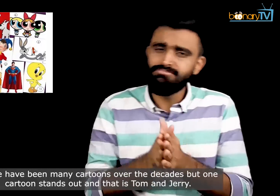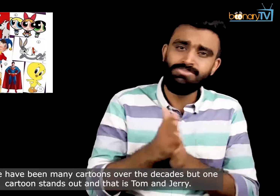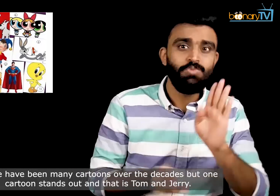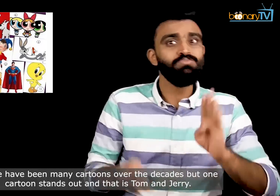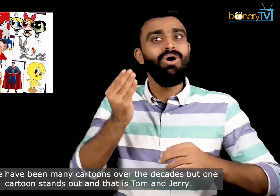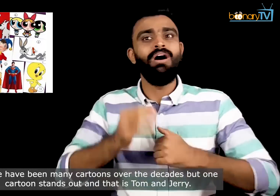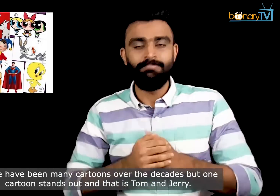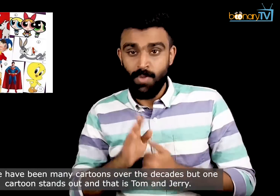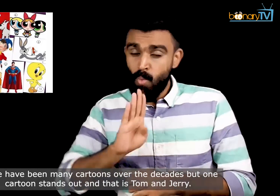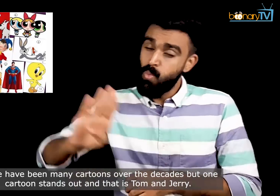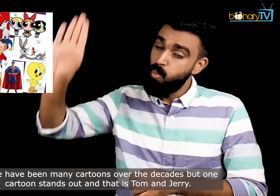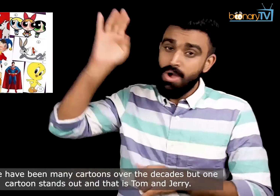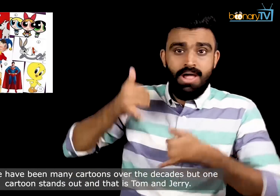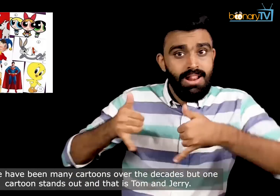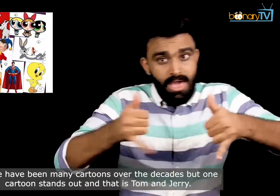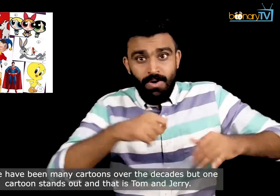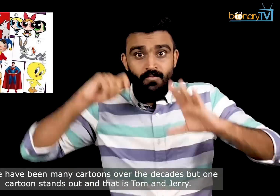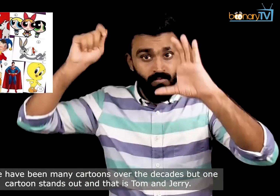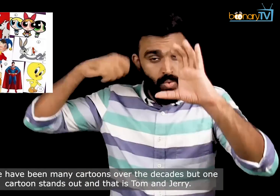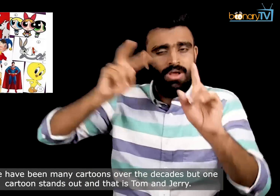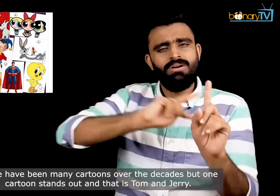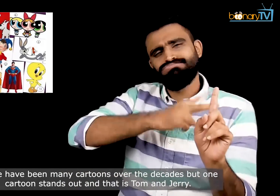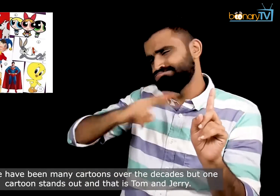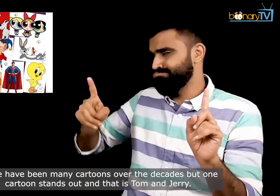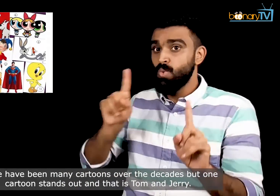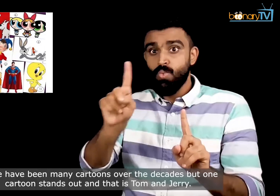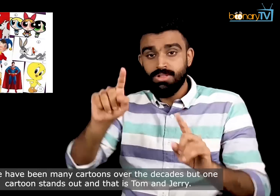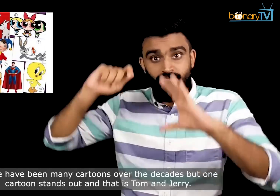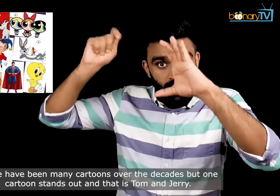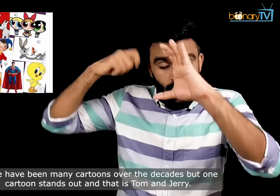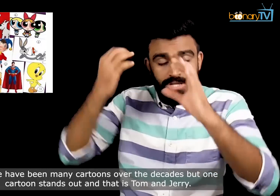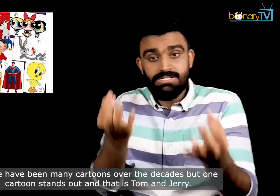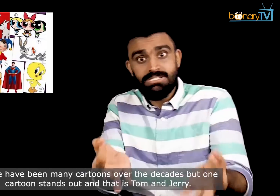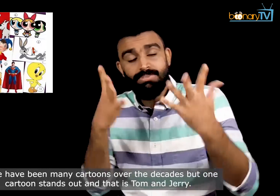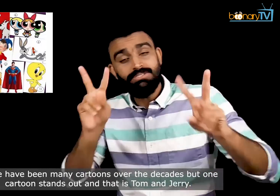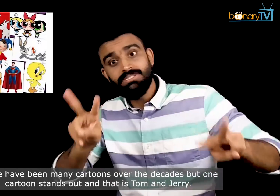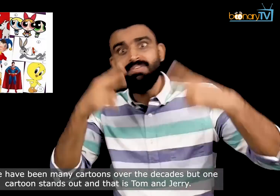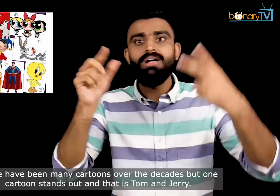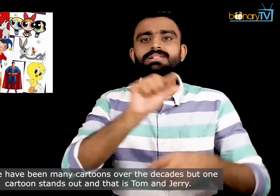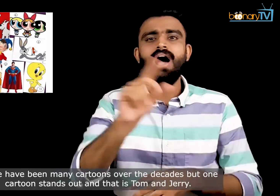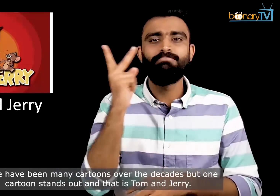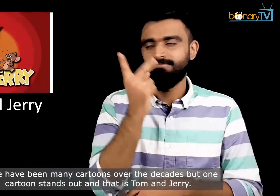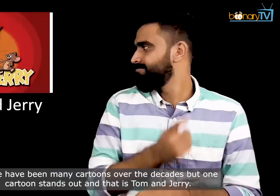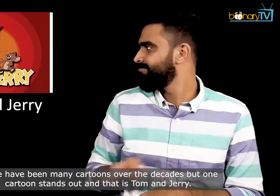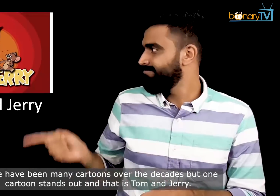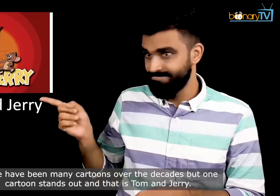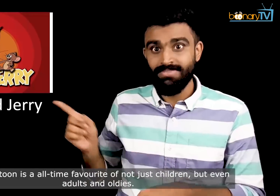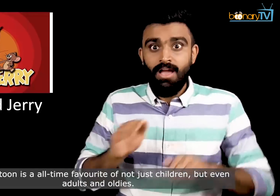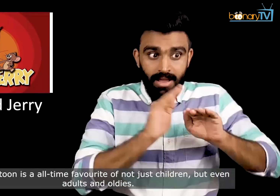have been many cartoons over the decades, but one cartoon stands out, and that is Tom and Jerry. This cartoon